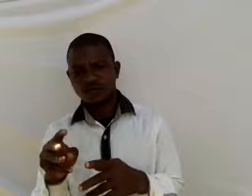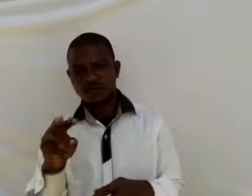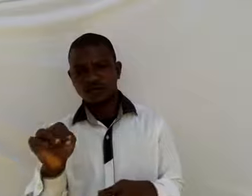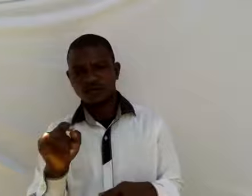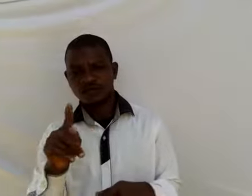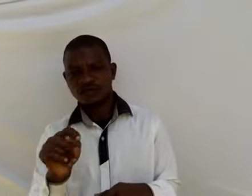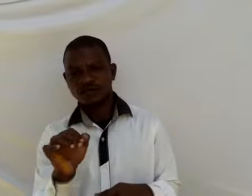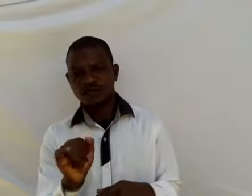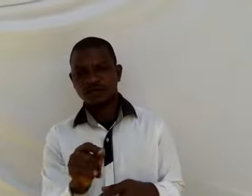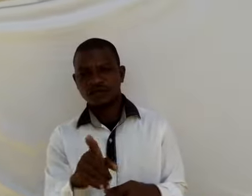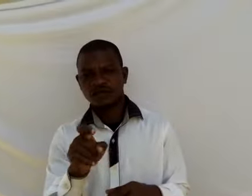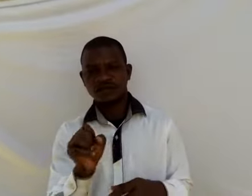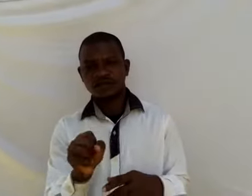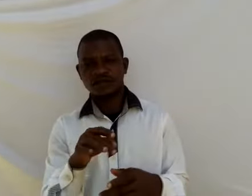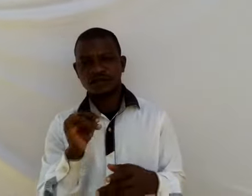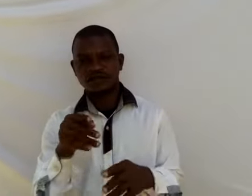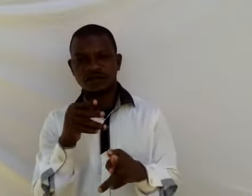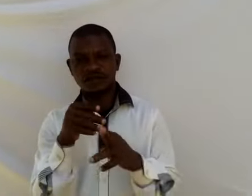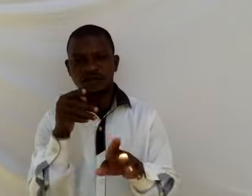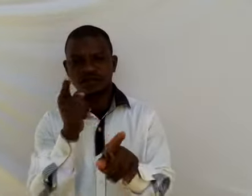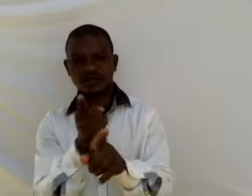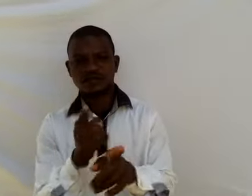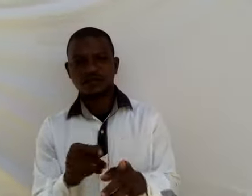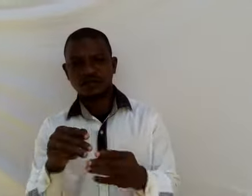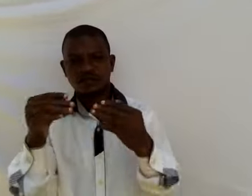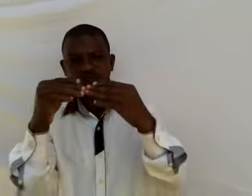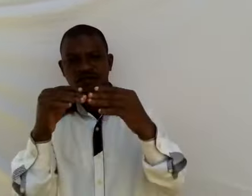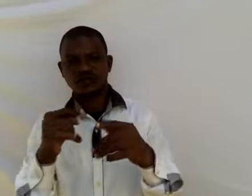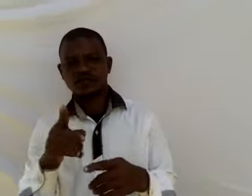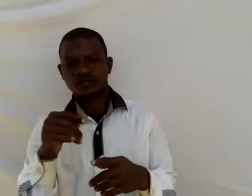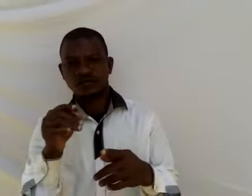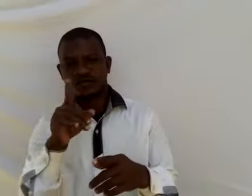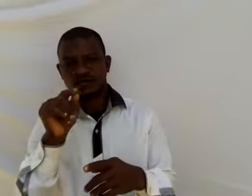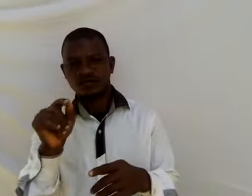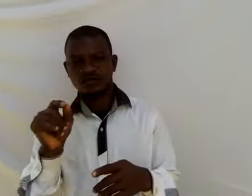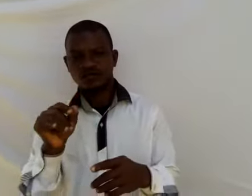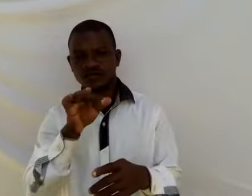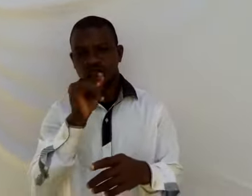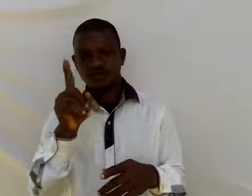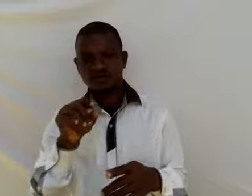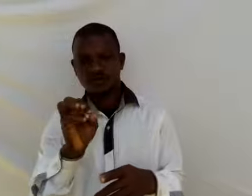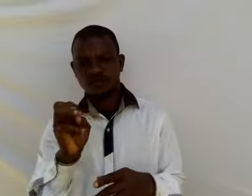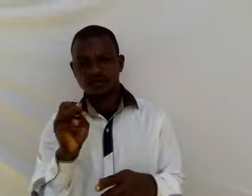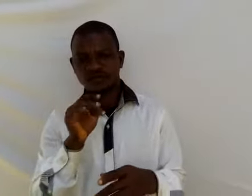squared. Answer equals 20 duckweeds per meter squared.